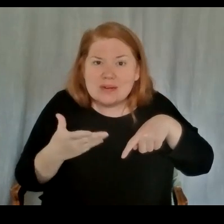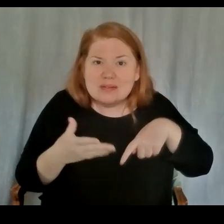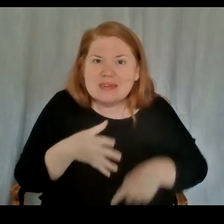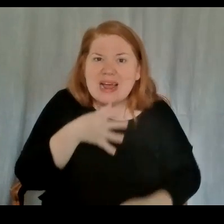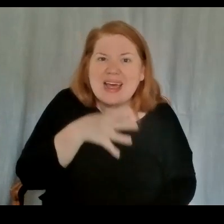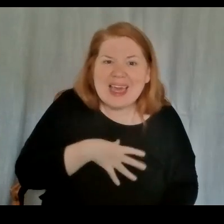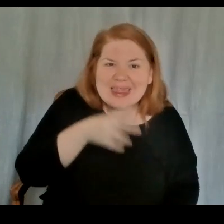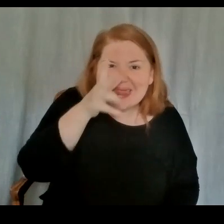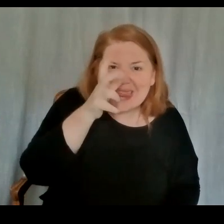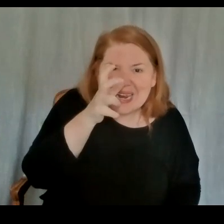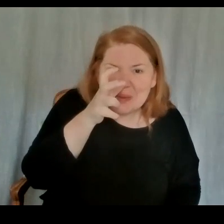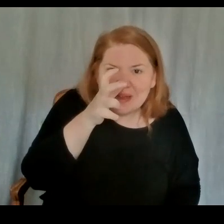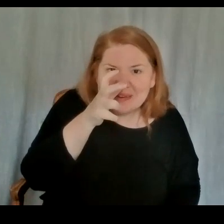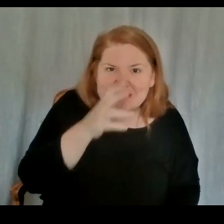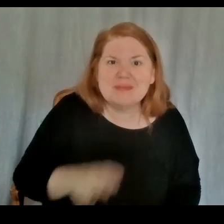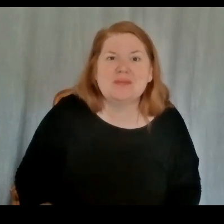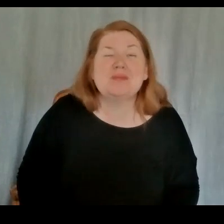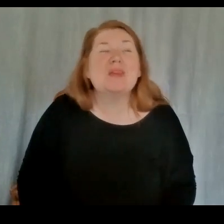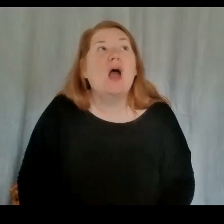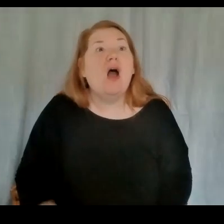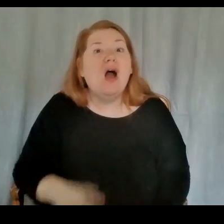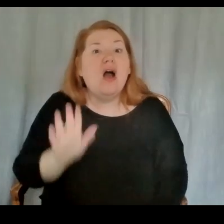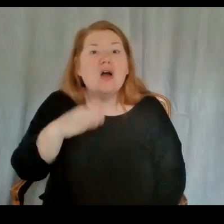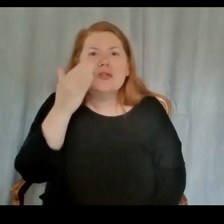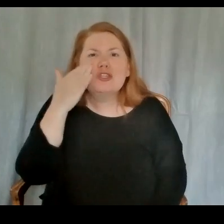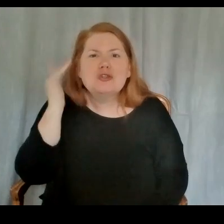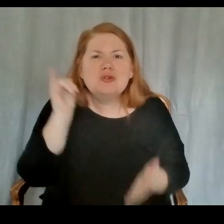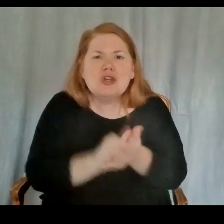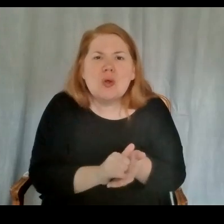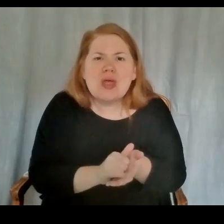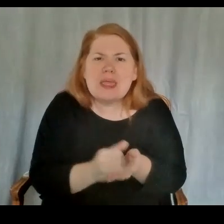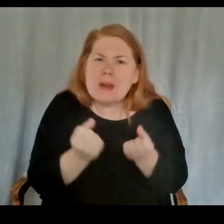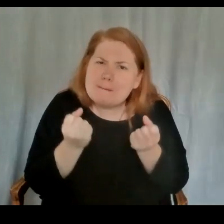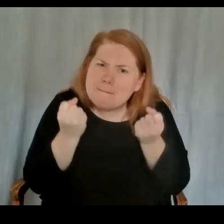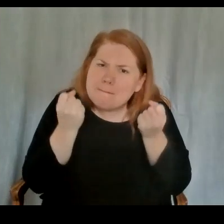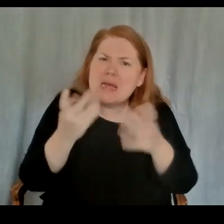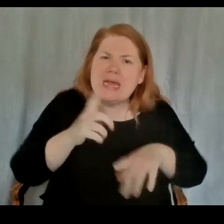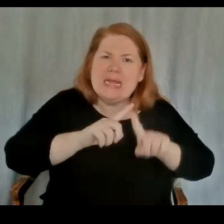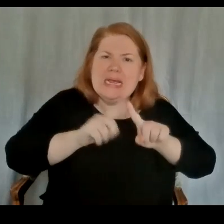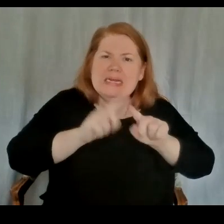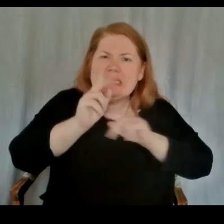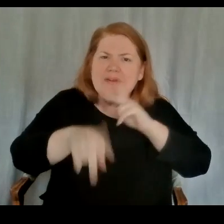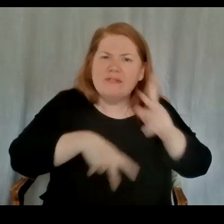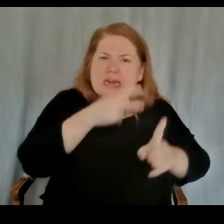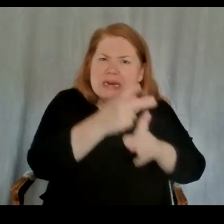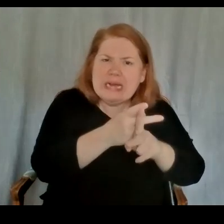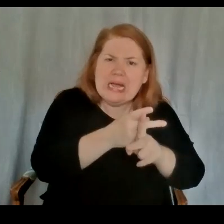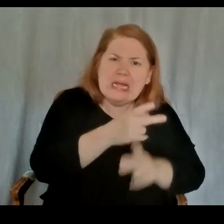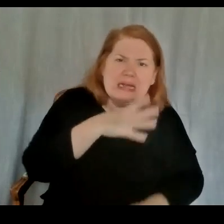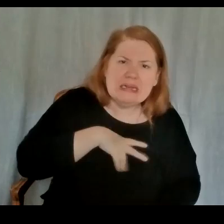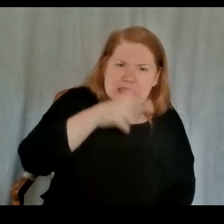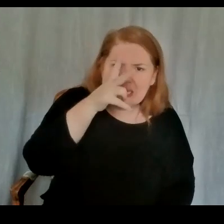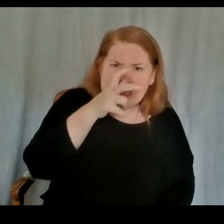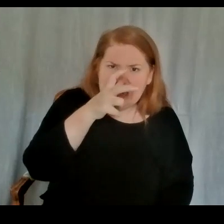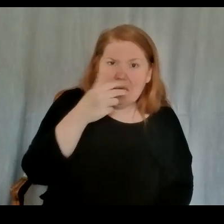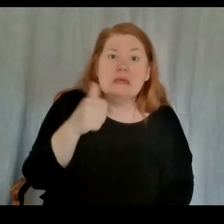There are many kinds of ladybugs, and they come in many different colors. Let's look at other kinds